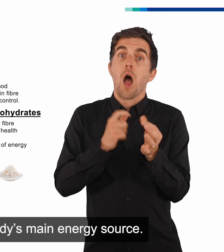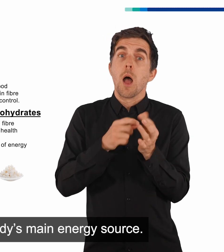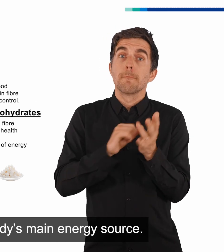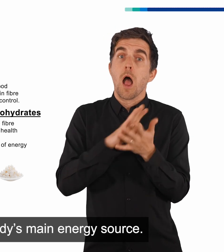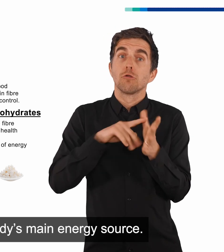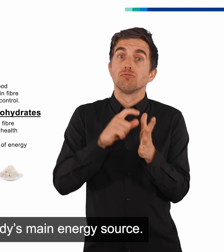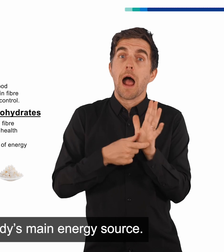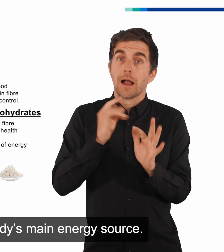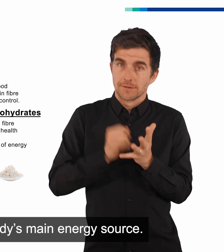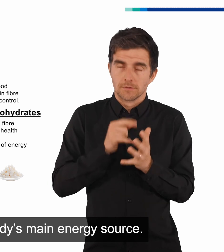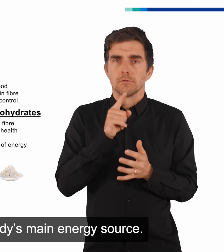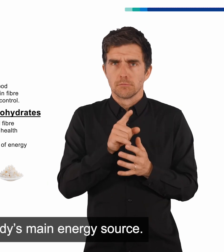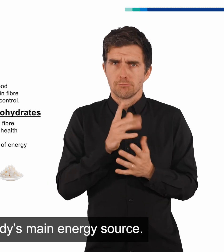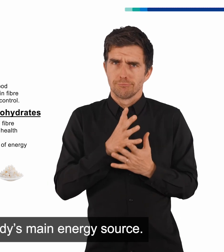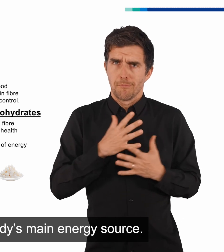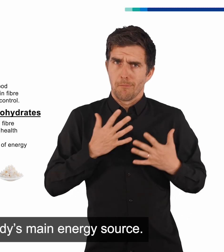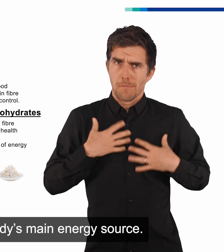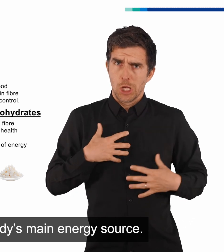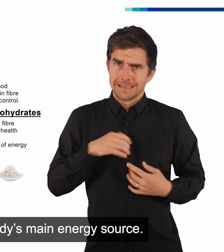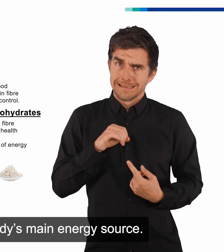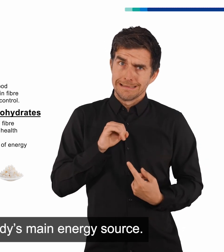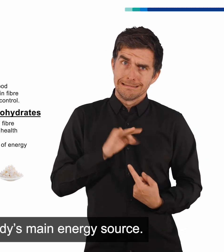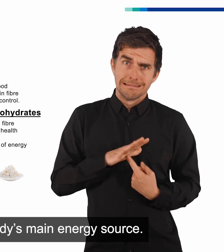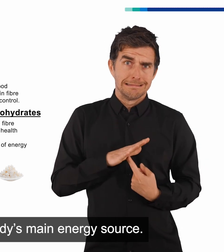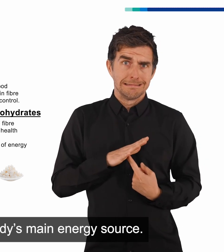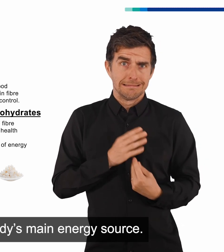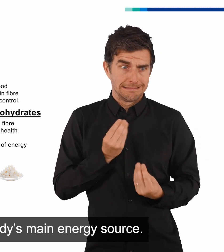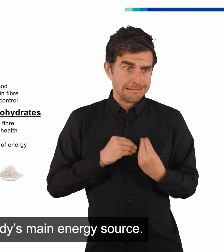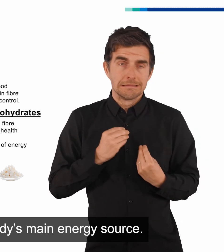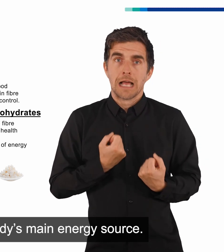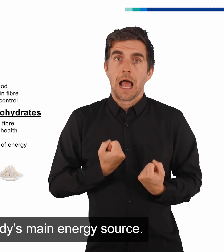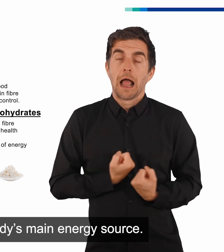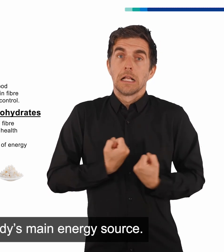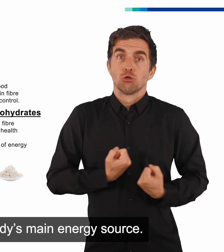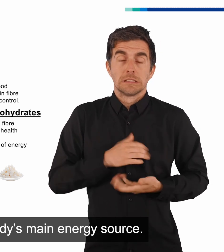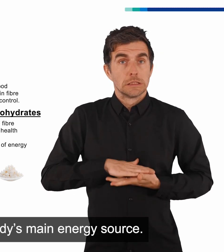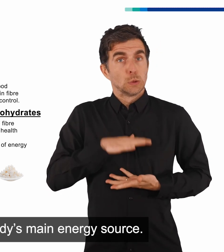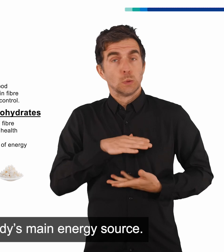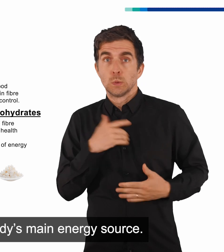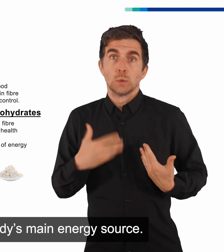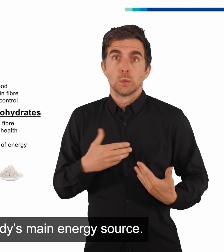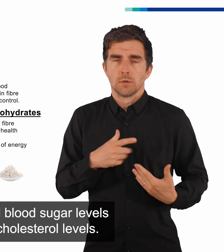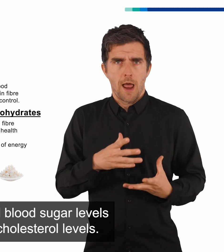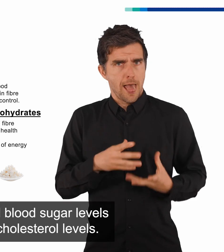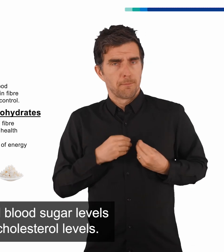Carbohydrates are the body's main energy source. They help to control blood sugar levels and can improve cholesterol